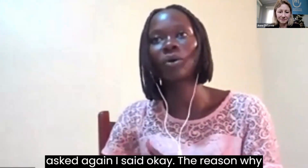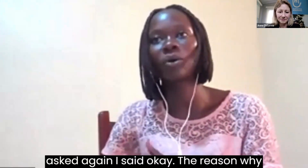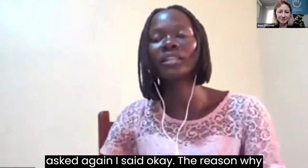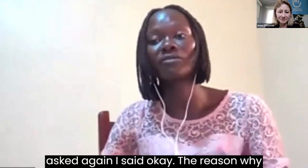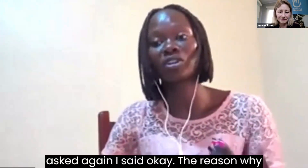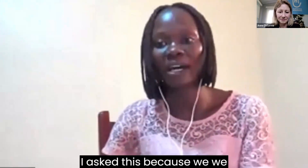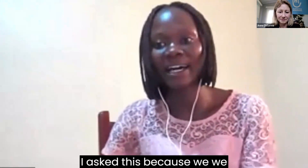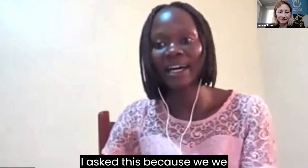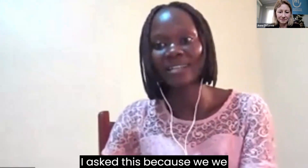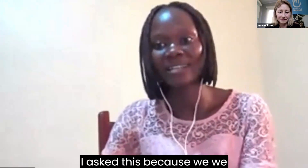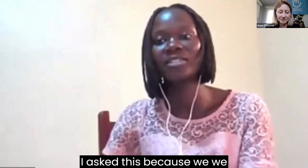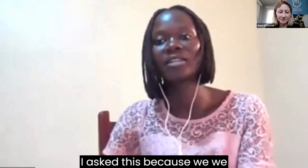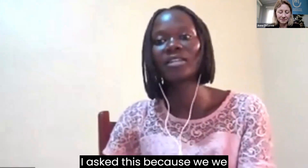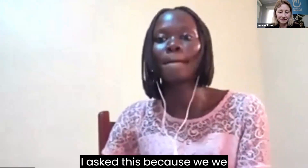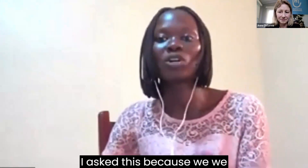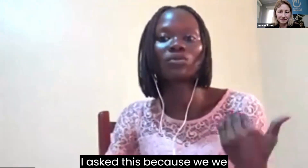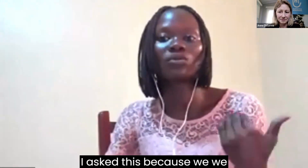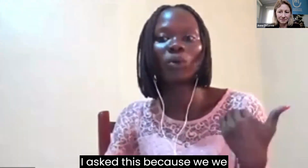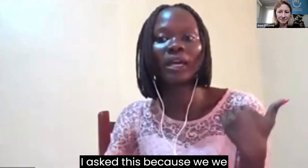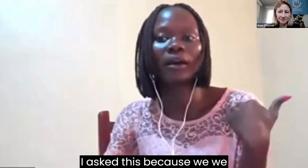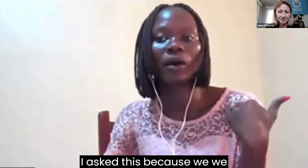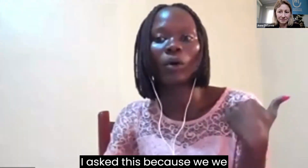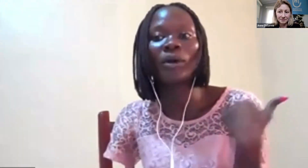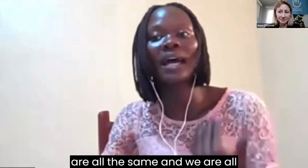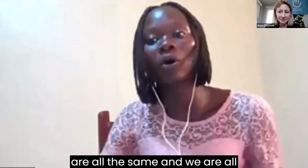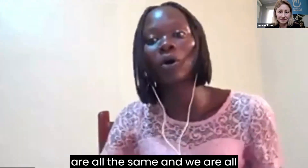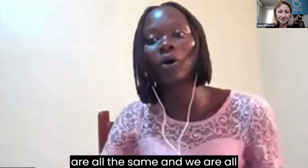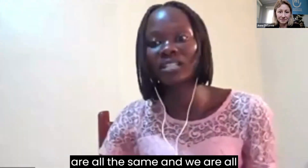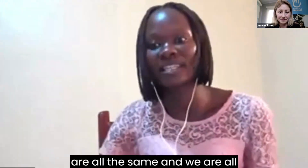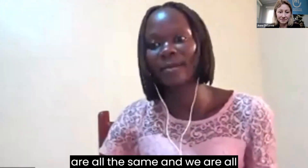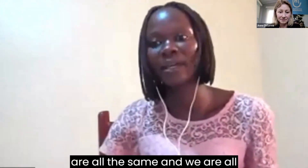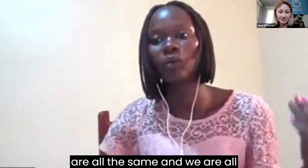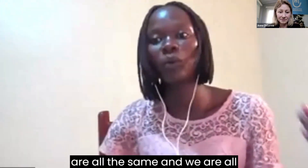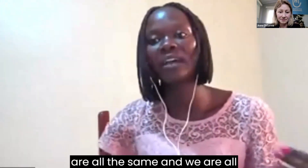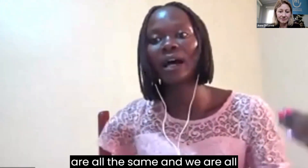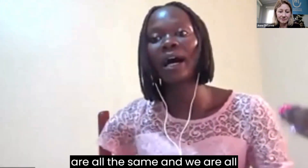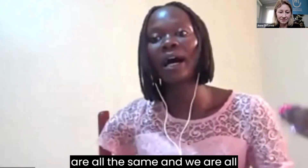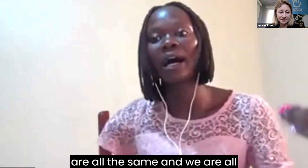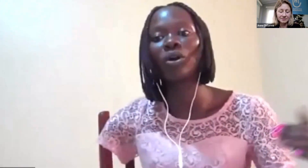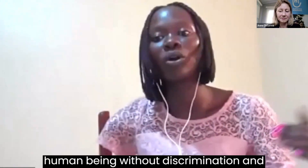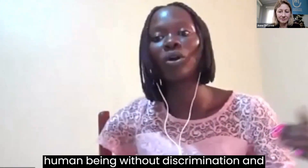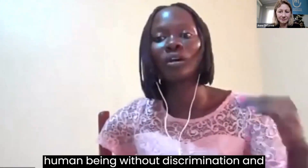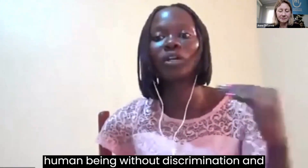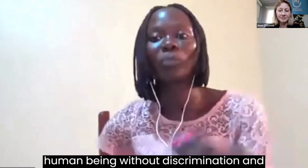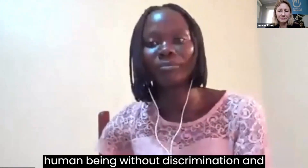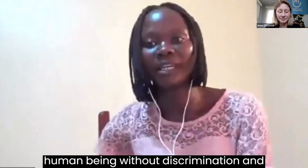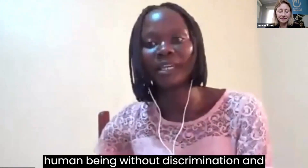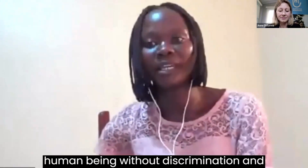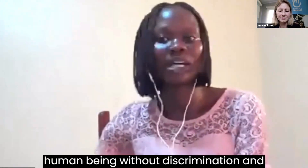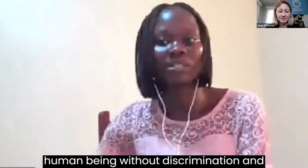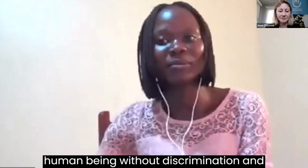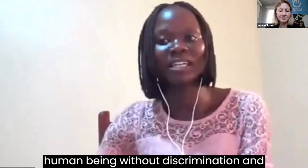said, okay, the reason why I asked this, because we are all the same and we are all human beings